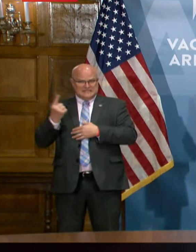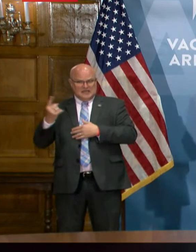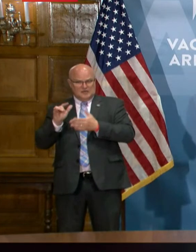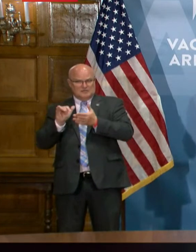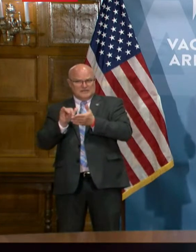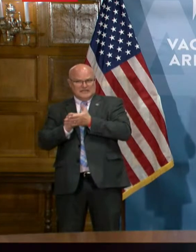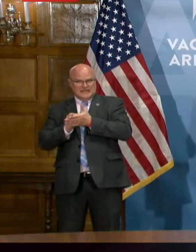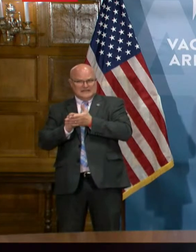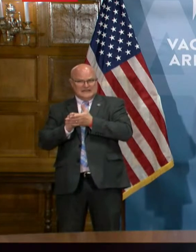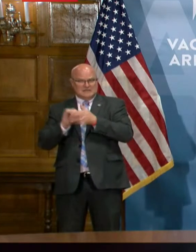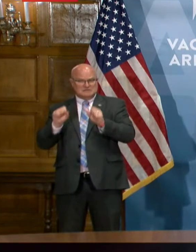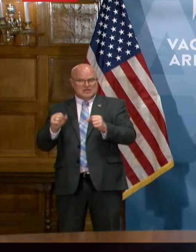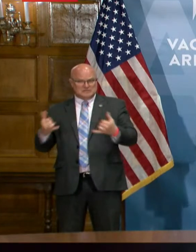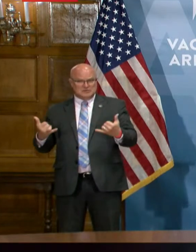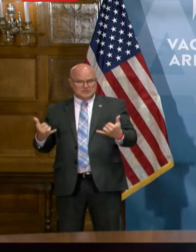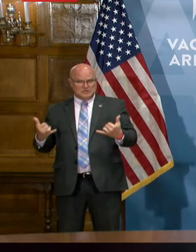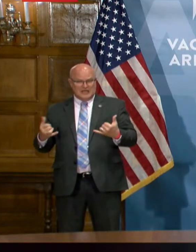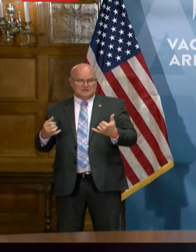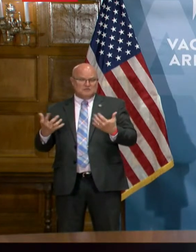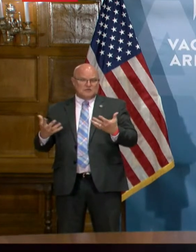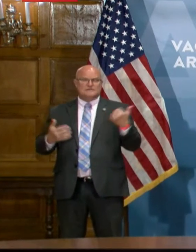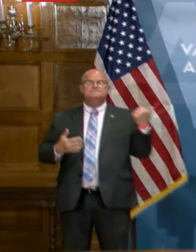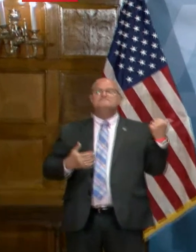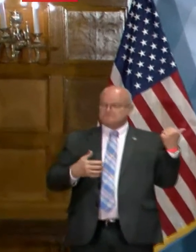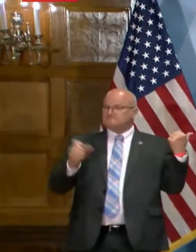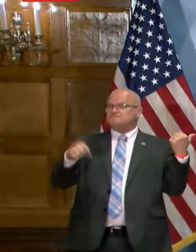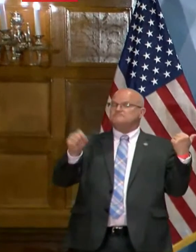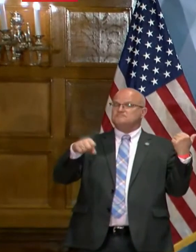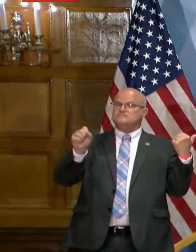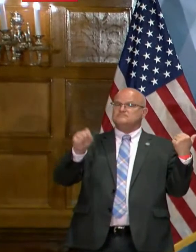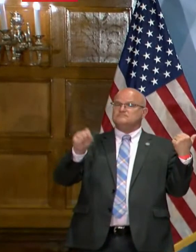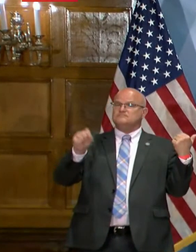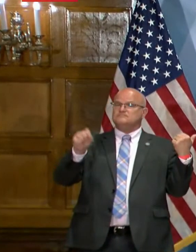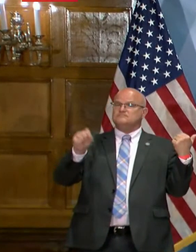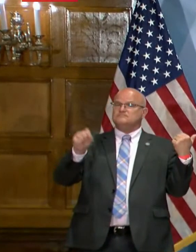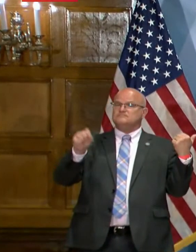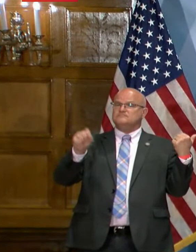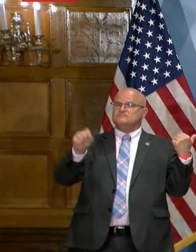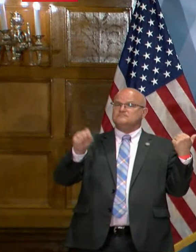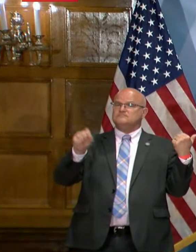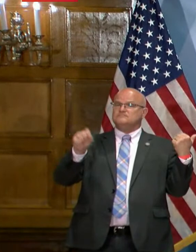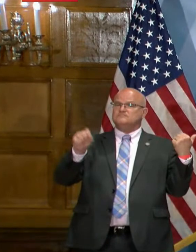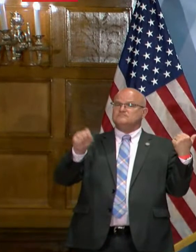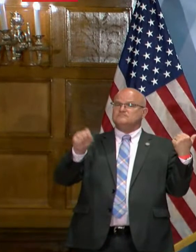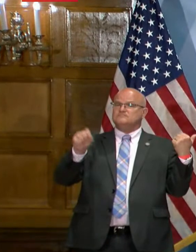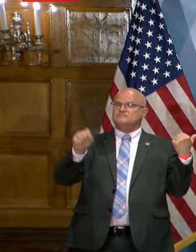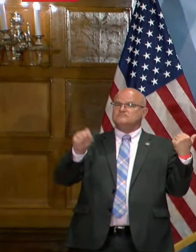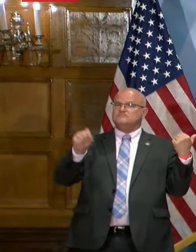that is possible now? Or? Yes, it is. We've lifted